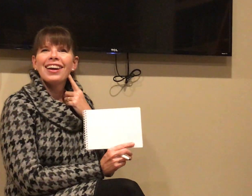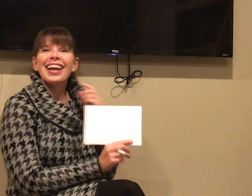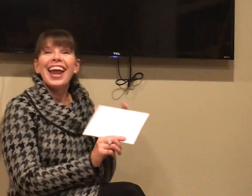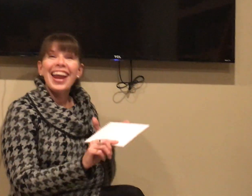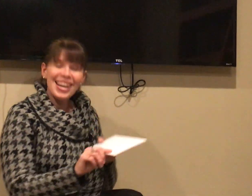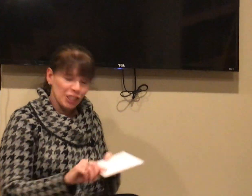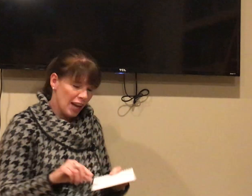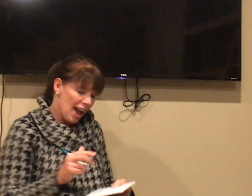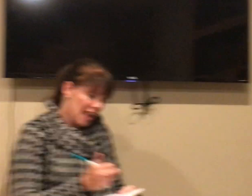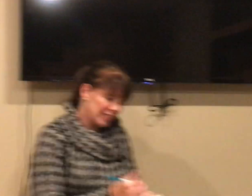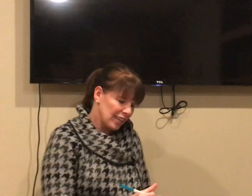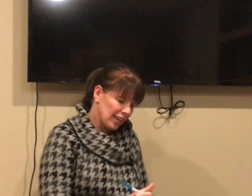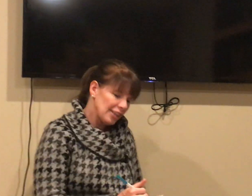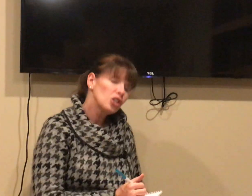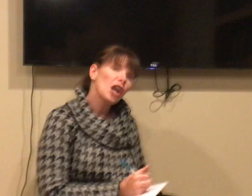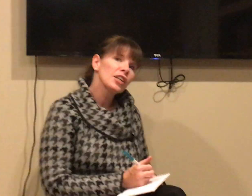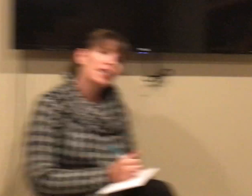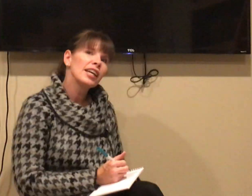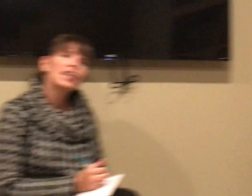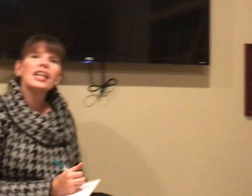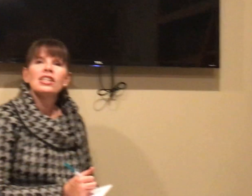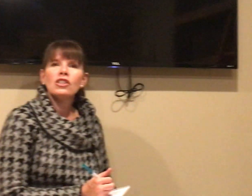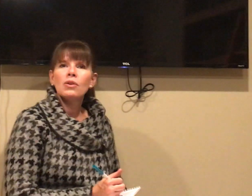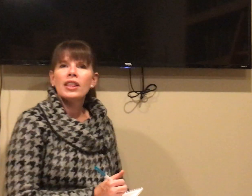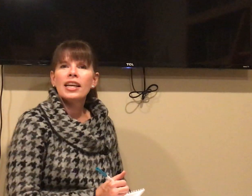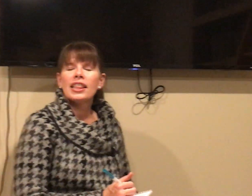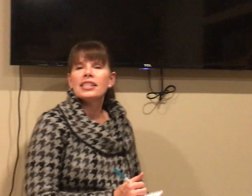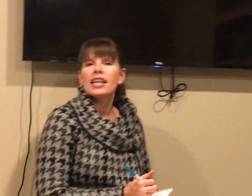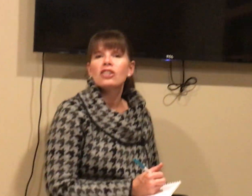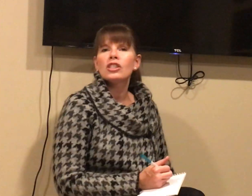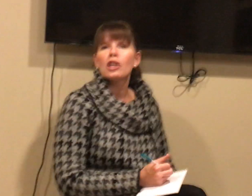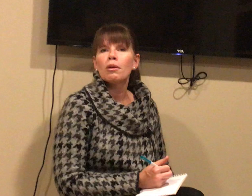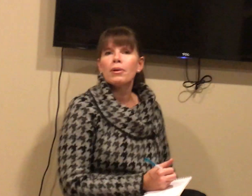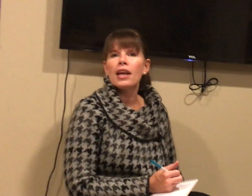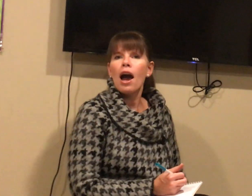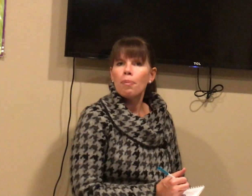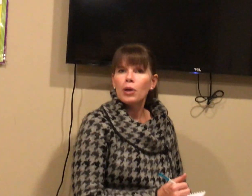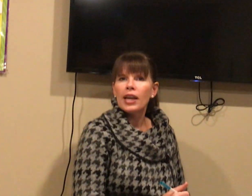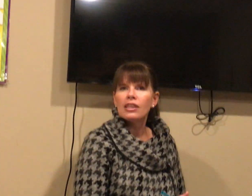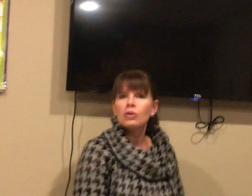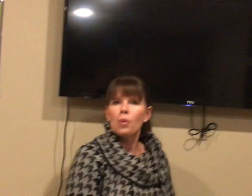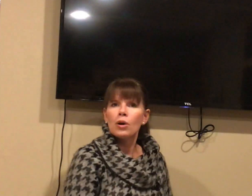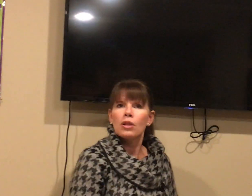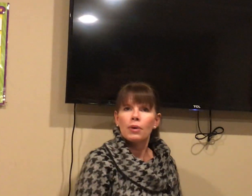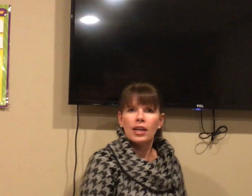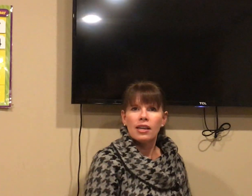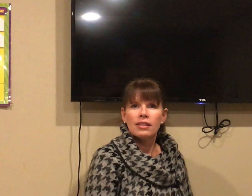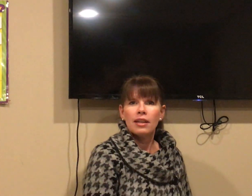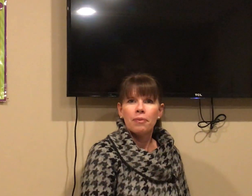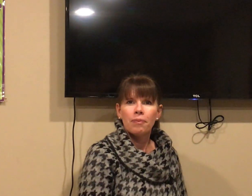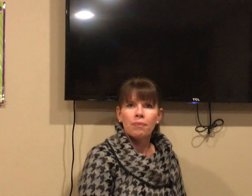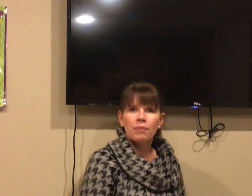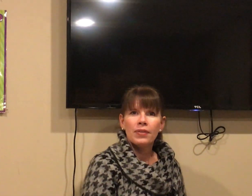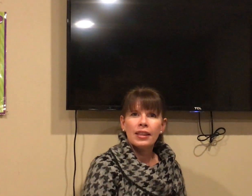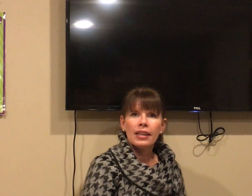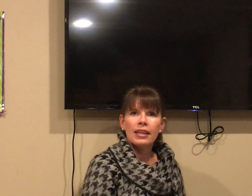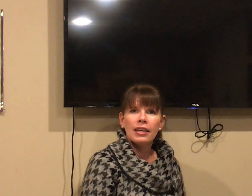H. H. Excellent. And Charlie, do you think this H is going to be uppercase or lowercase? Since it's